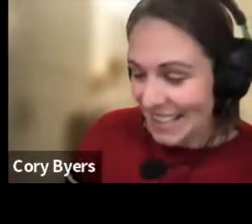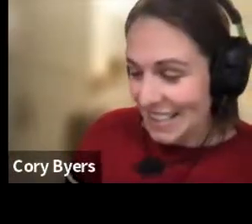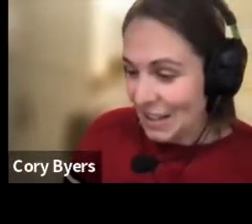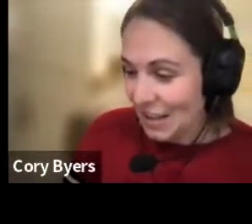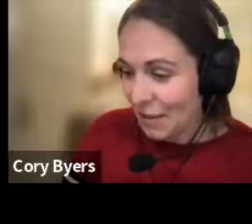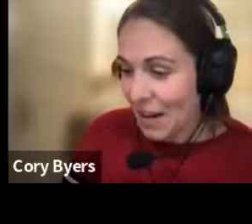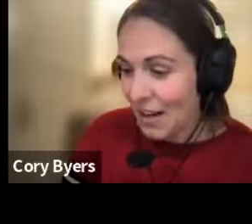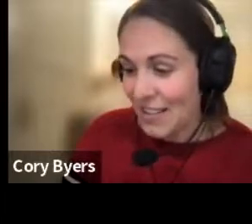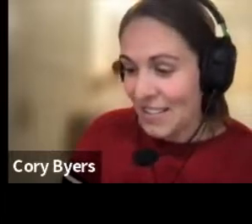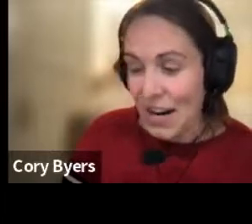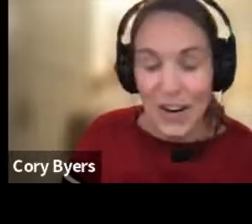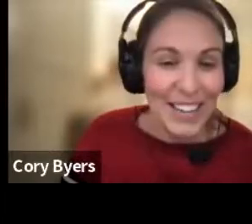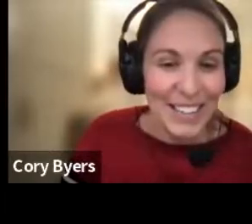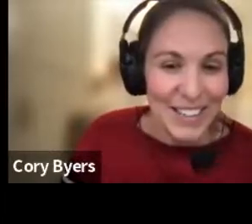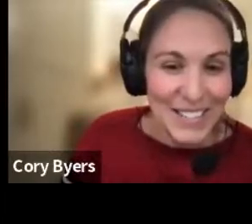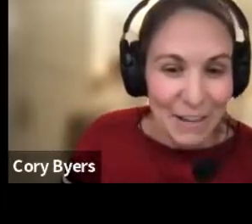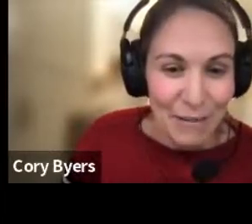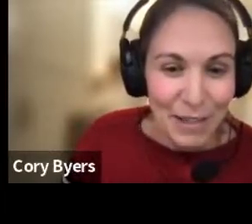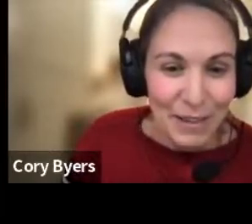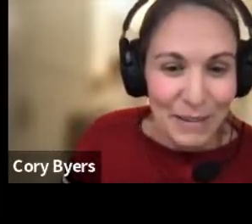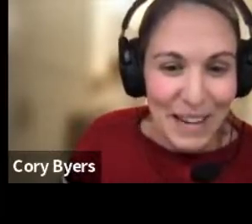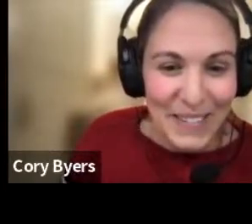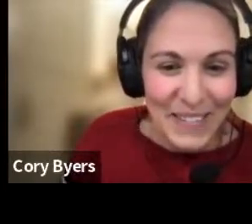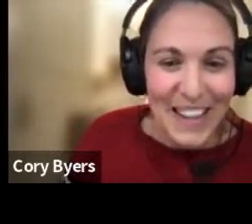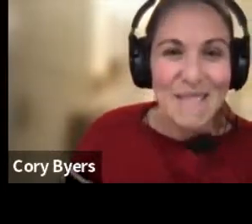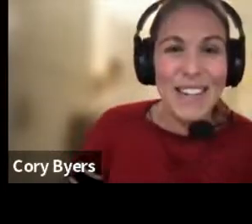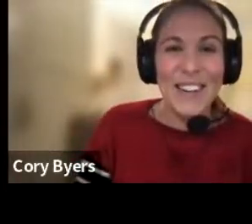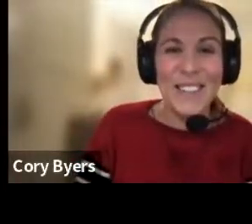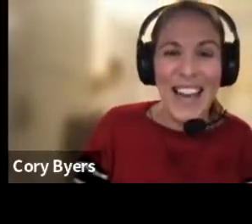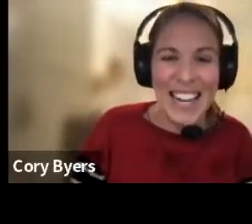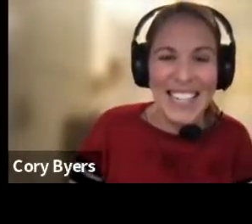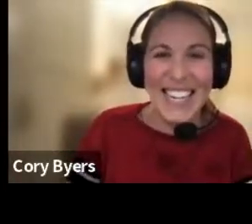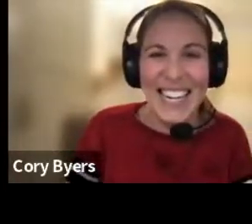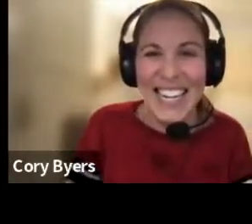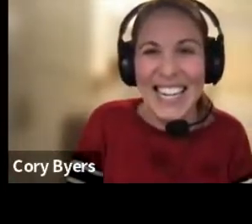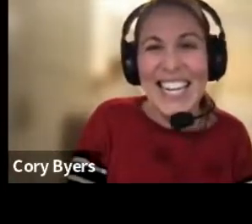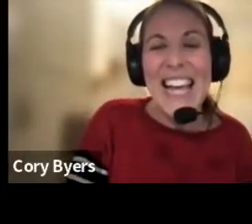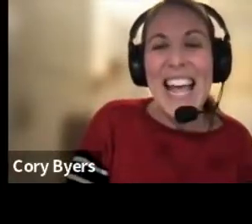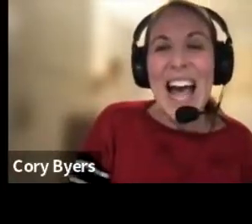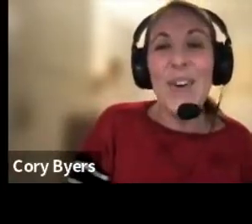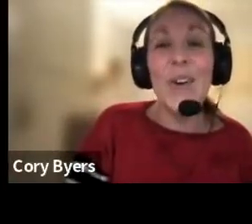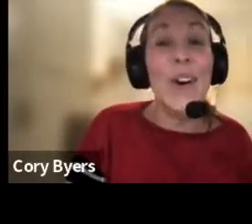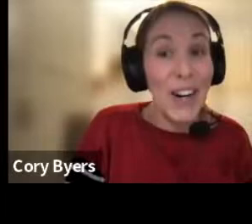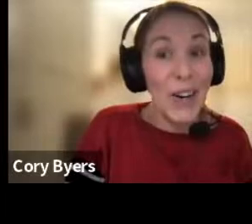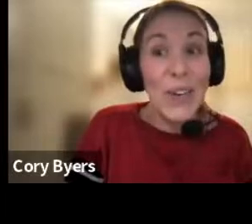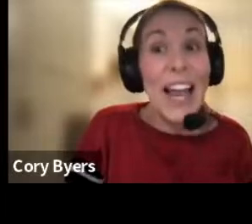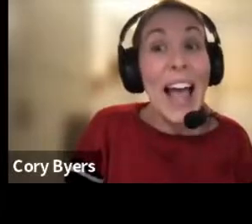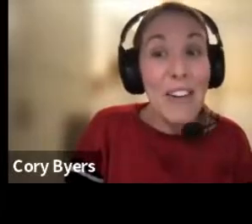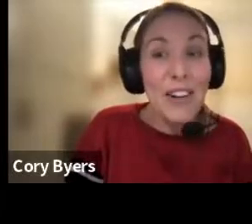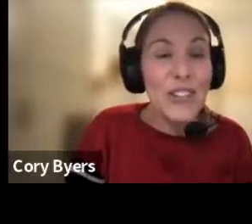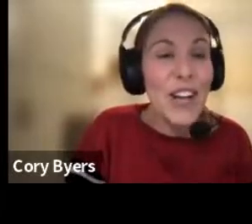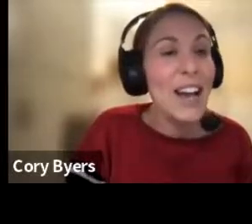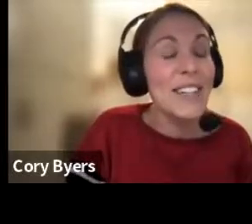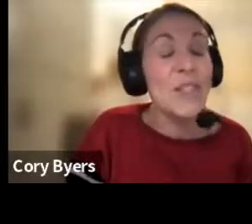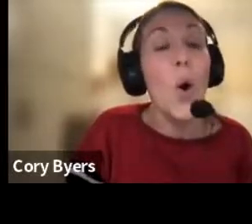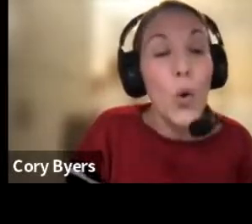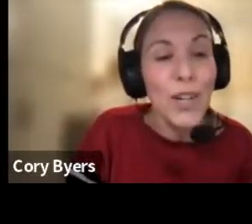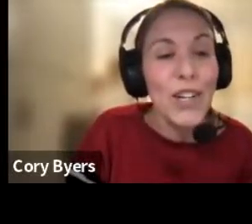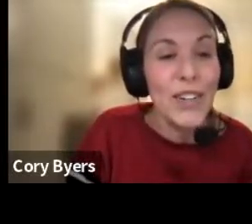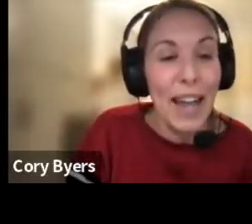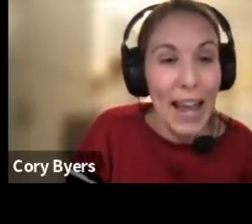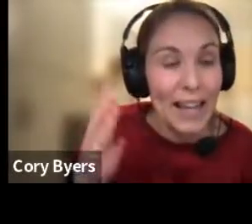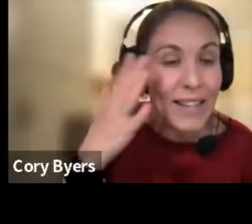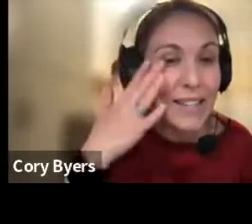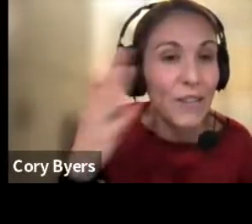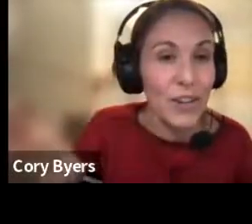6 to 8 months. So there we are, Kristara, your 7-month-old baby, right in the middle of that. Or whenever your child is holding